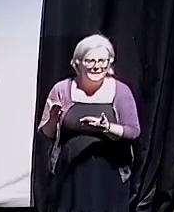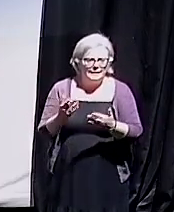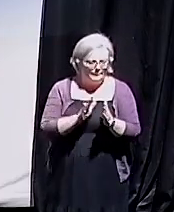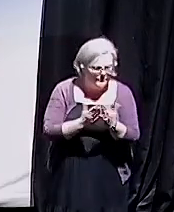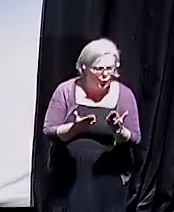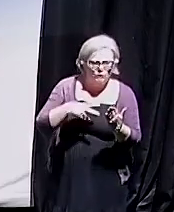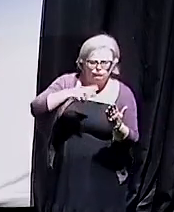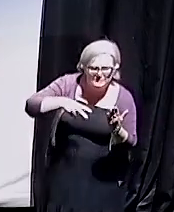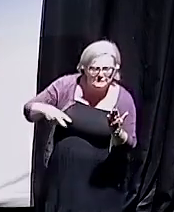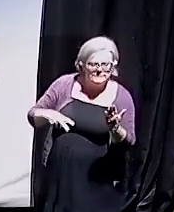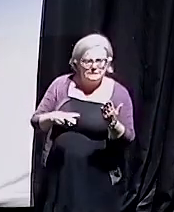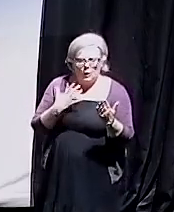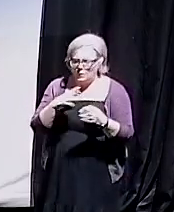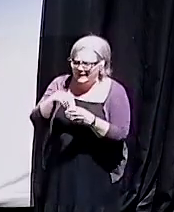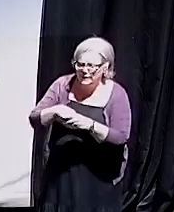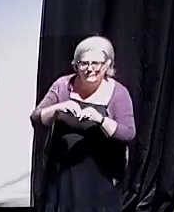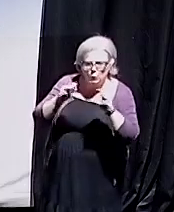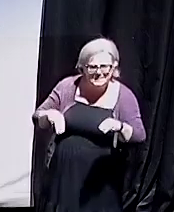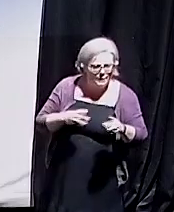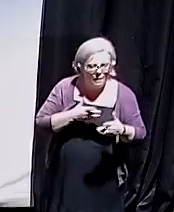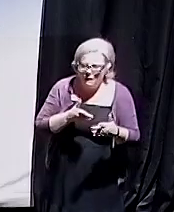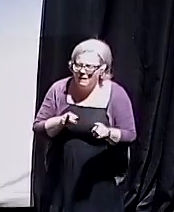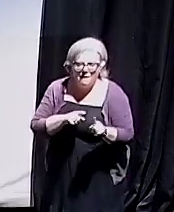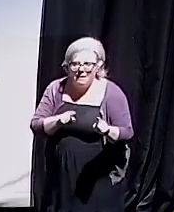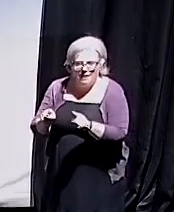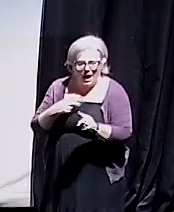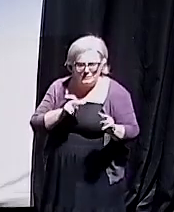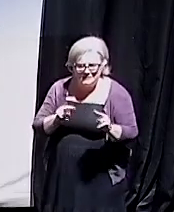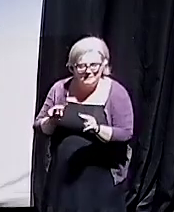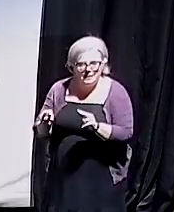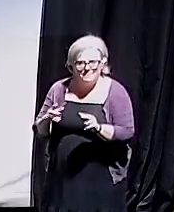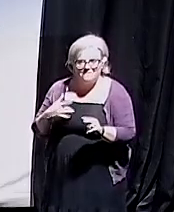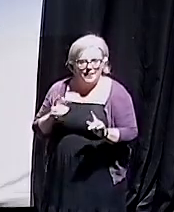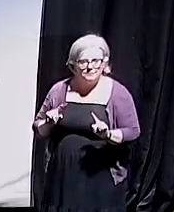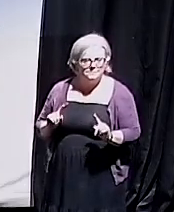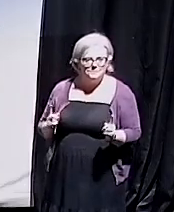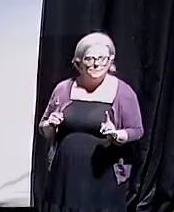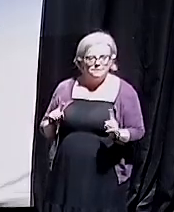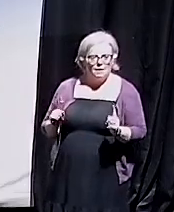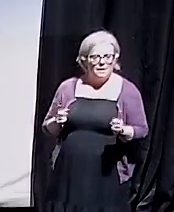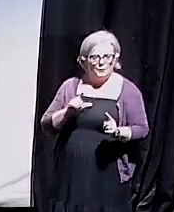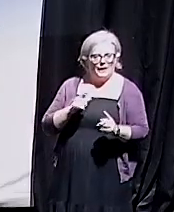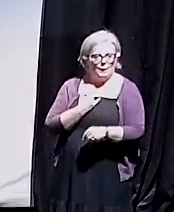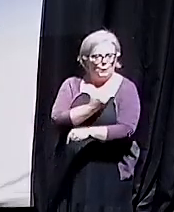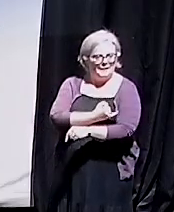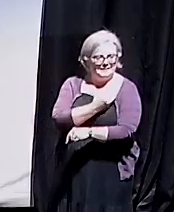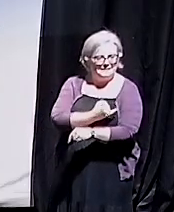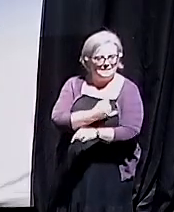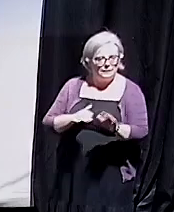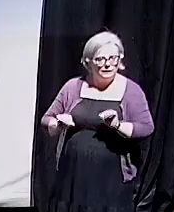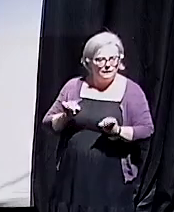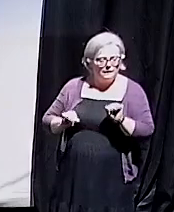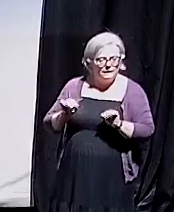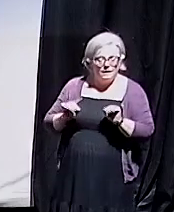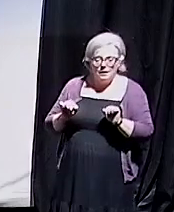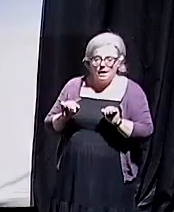play, that I want to get into that museum. All those things were seen as like weak. And when I